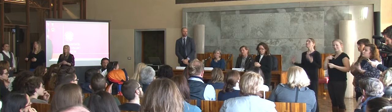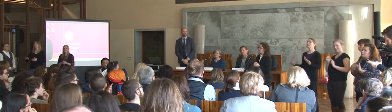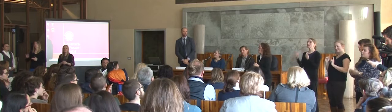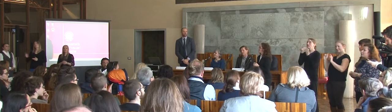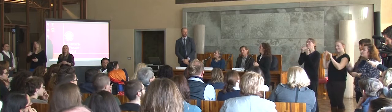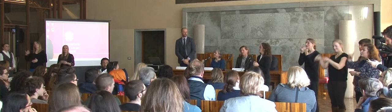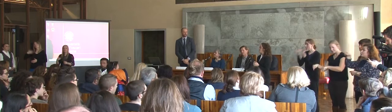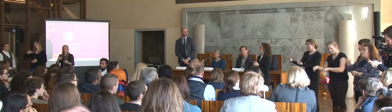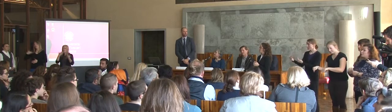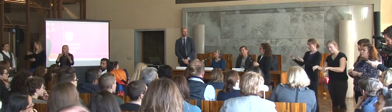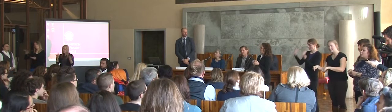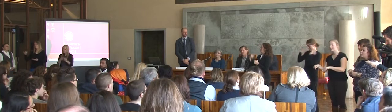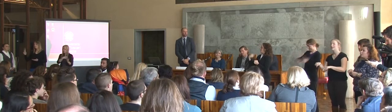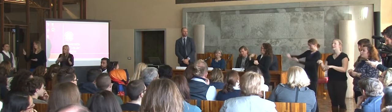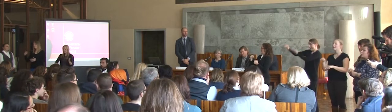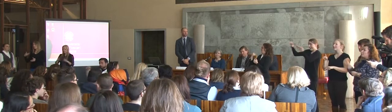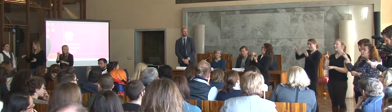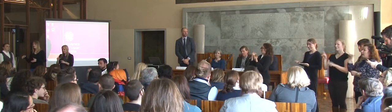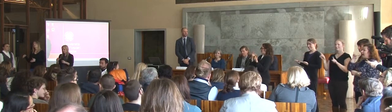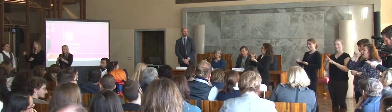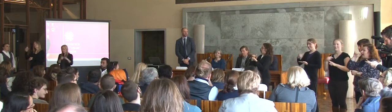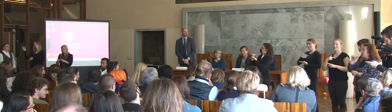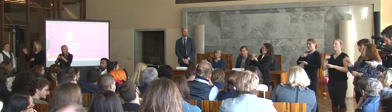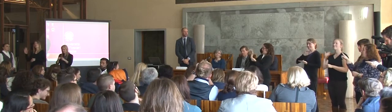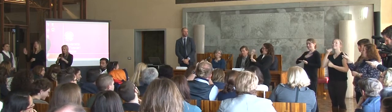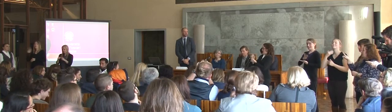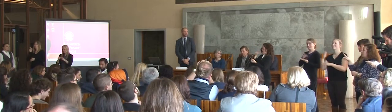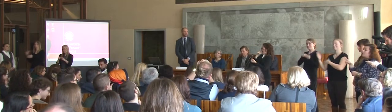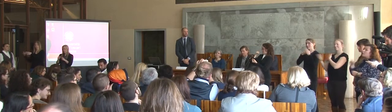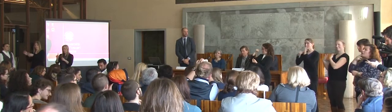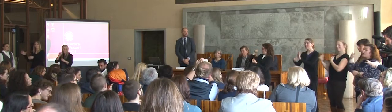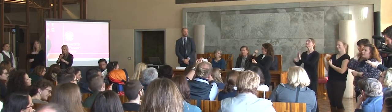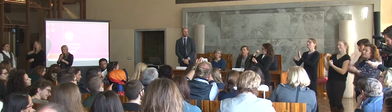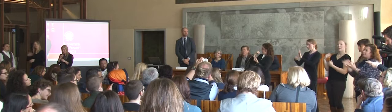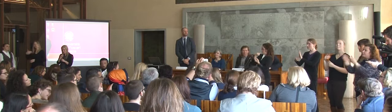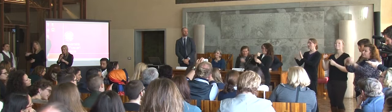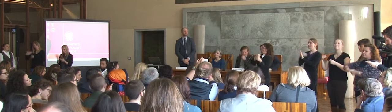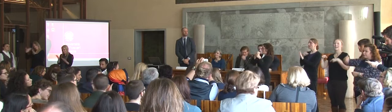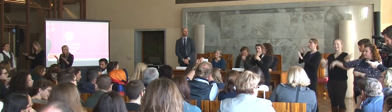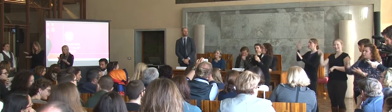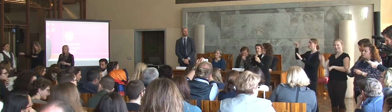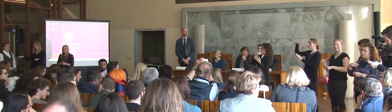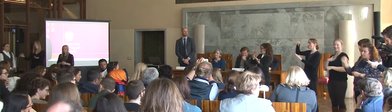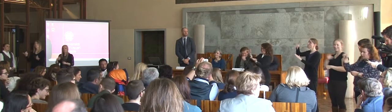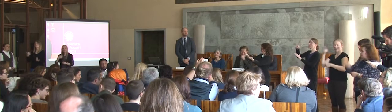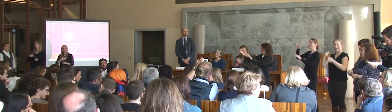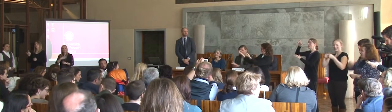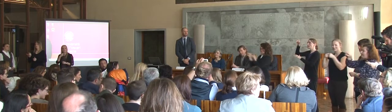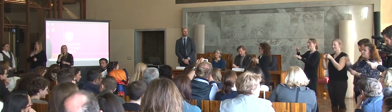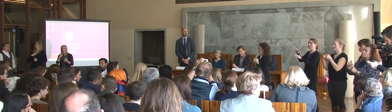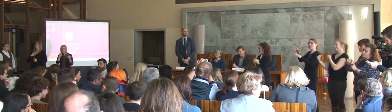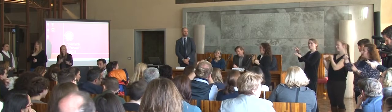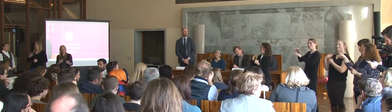greeting from the president of the Italian Association for the Deaf, And I would like to thank